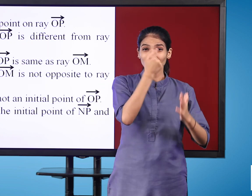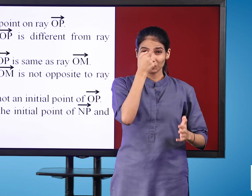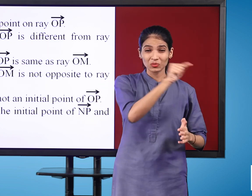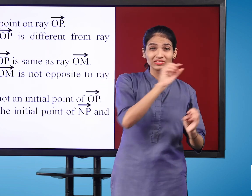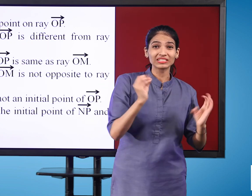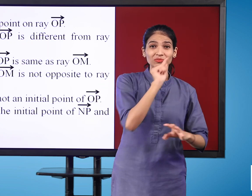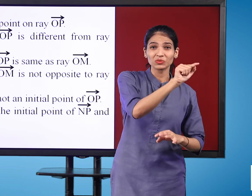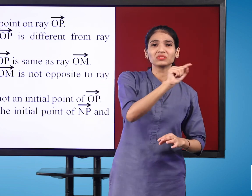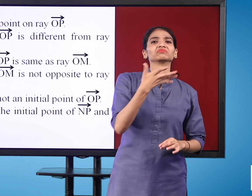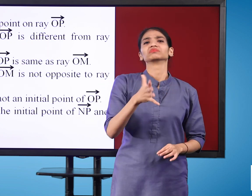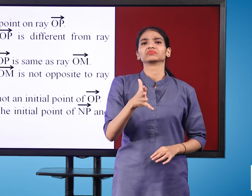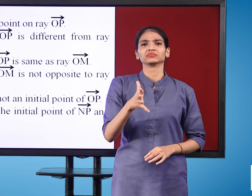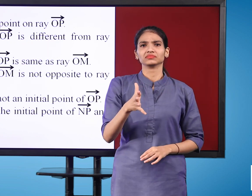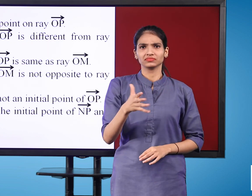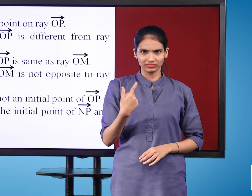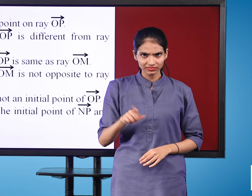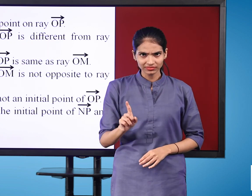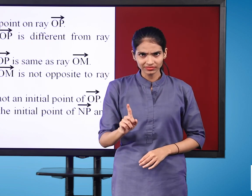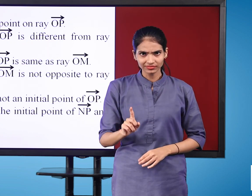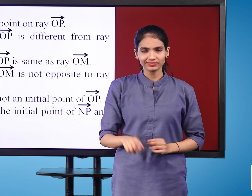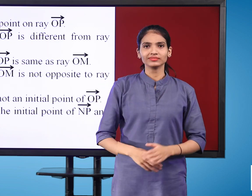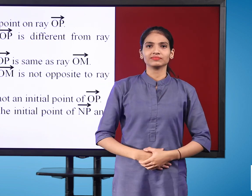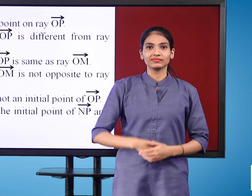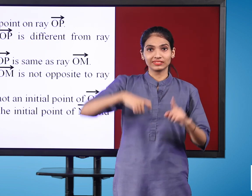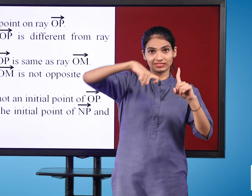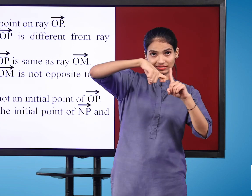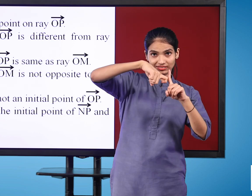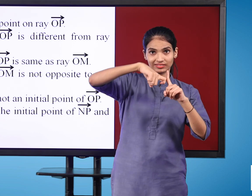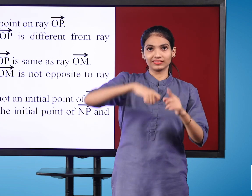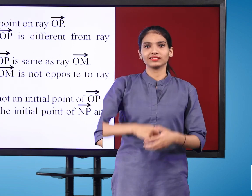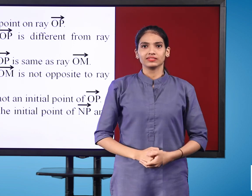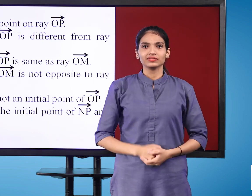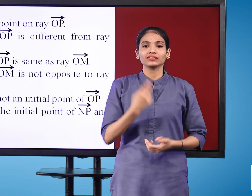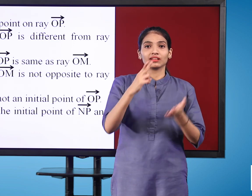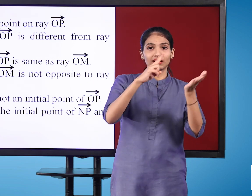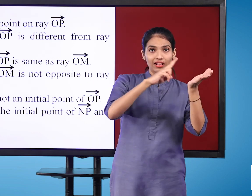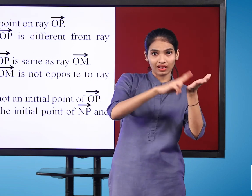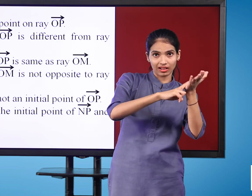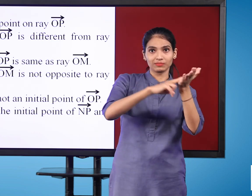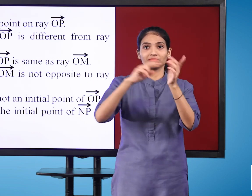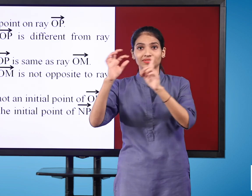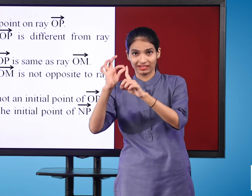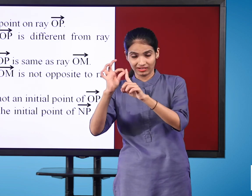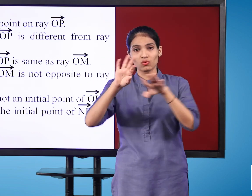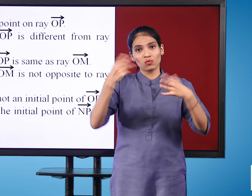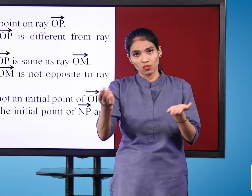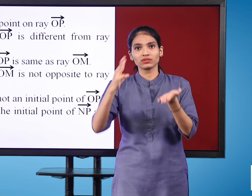K. N is the initial point of NP